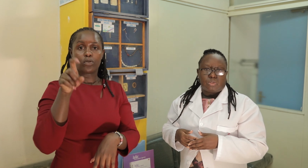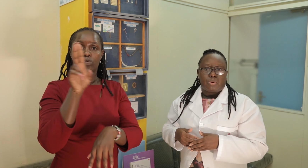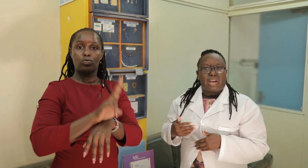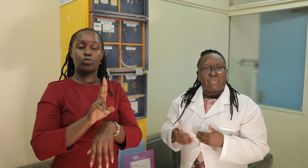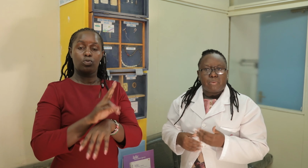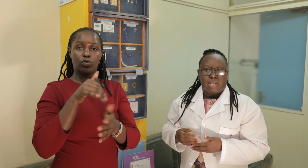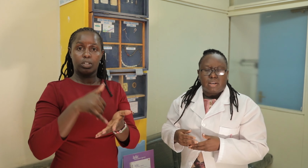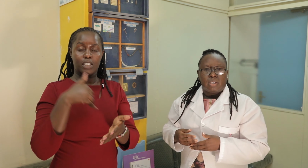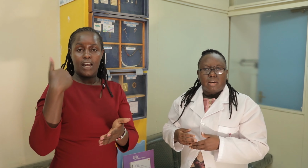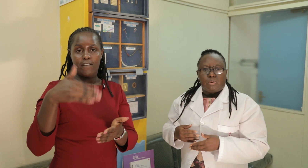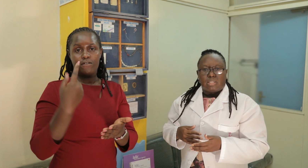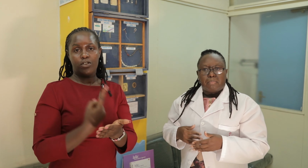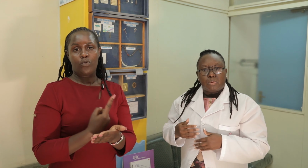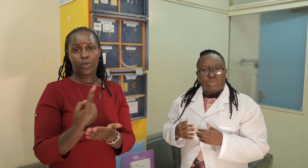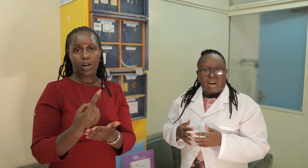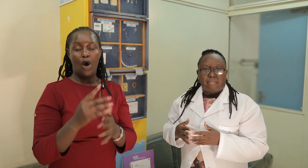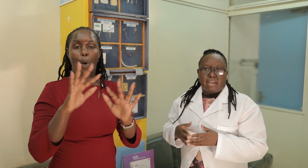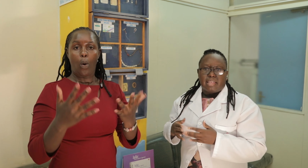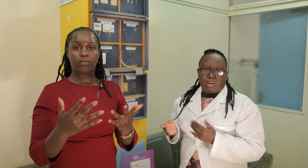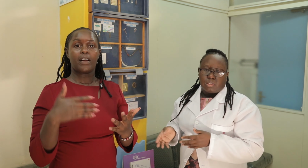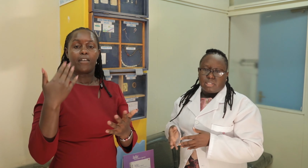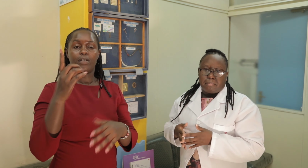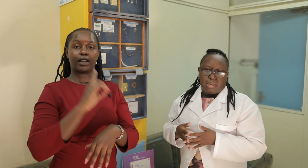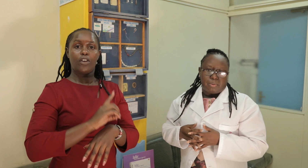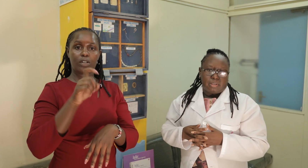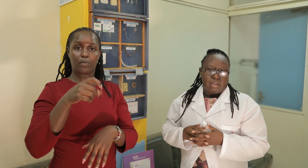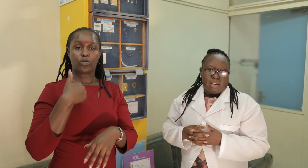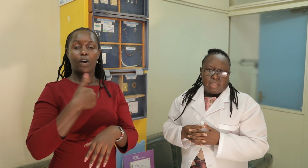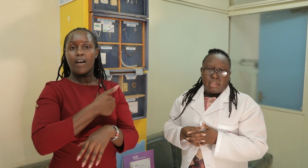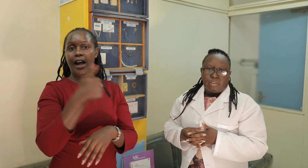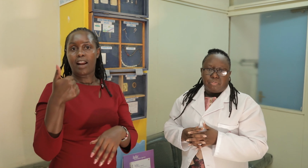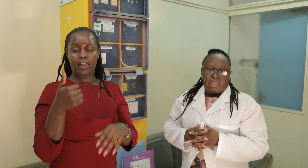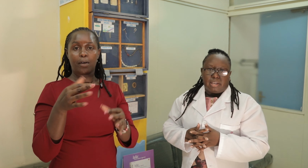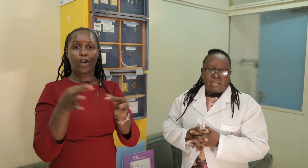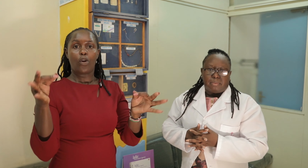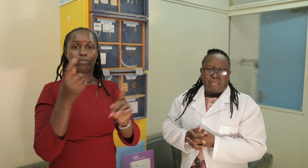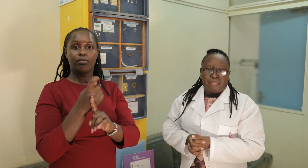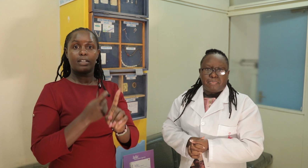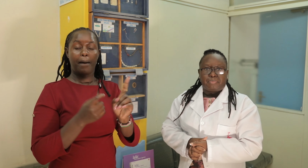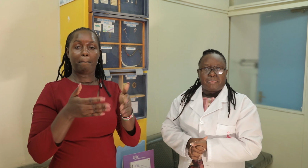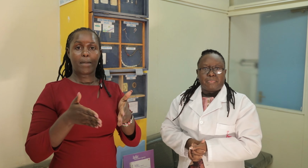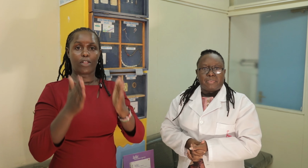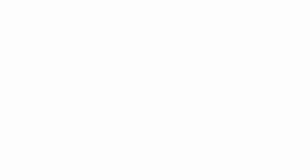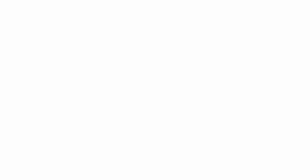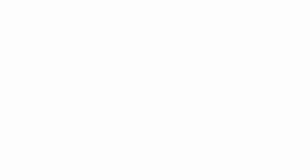basis or every week. You're supposed to have another long-term method. Thank you for that.